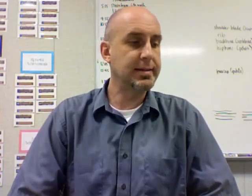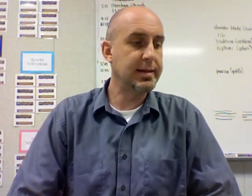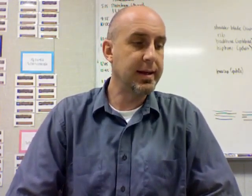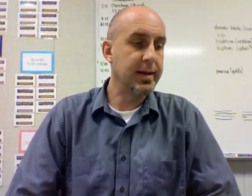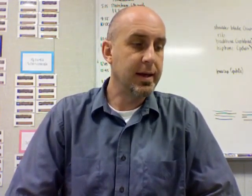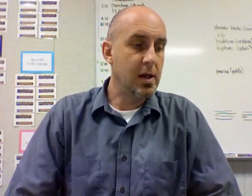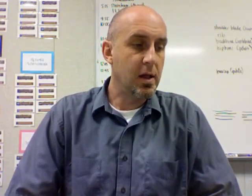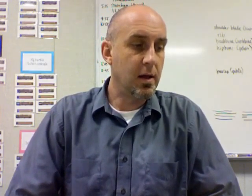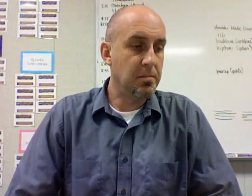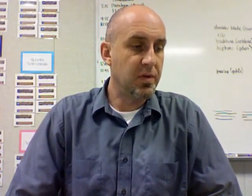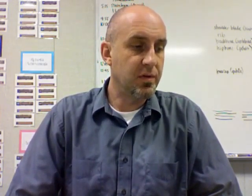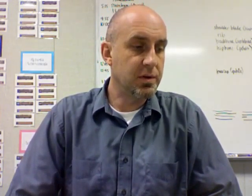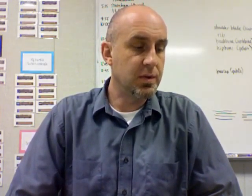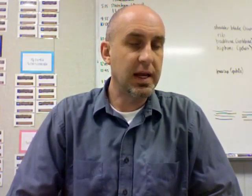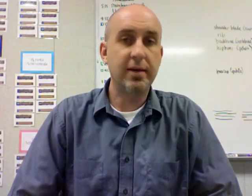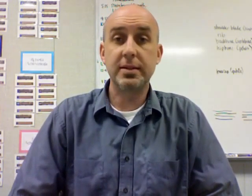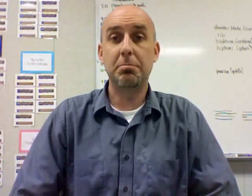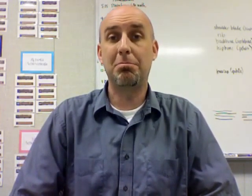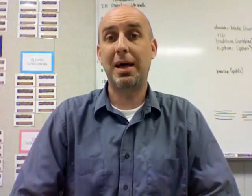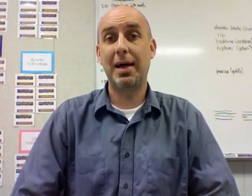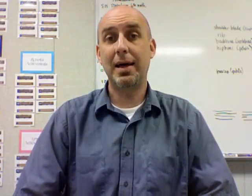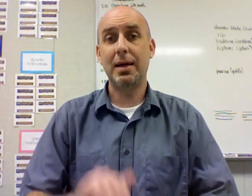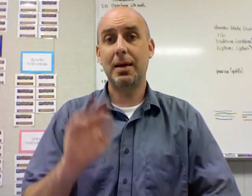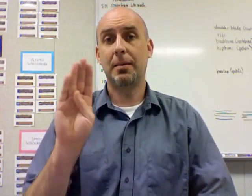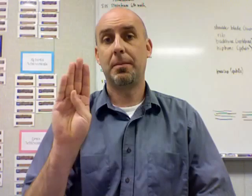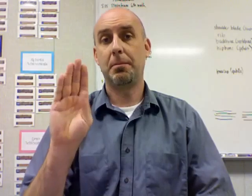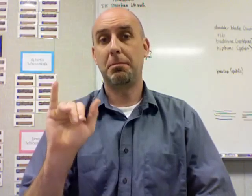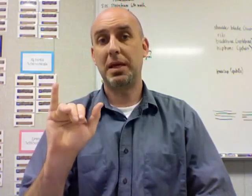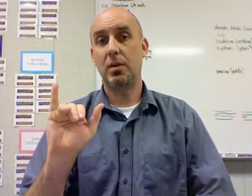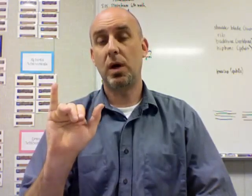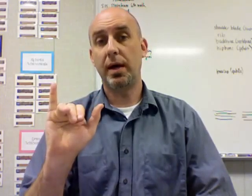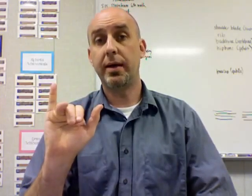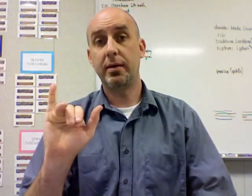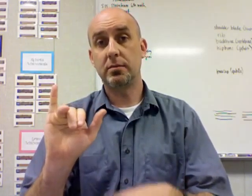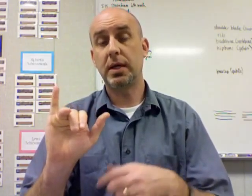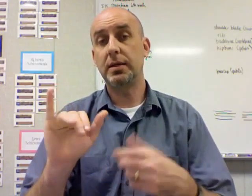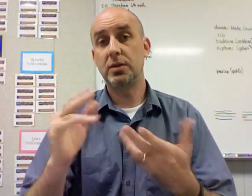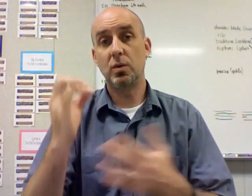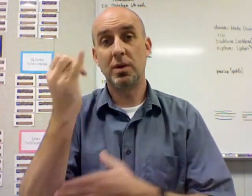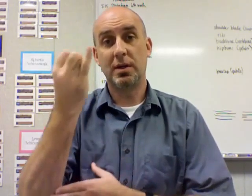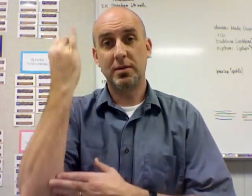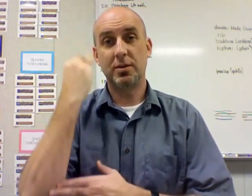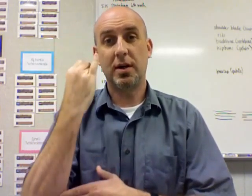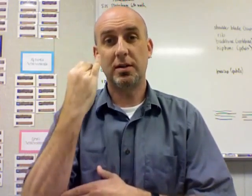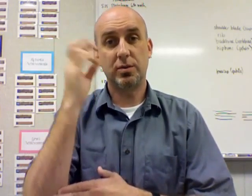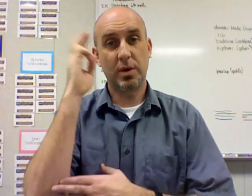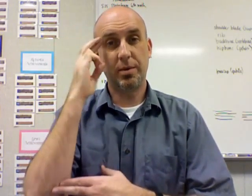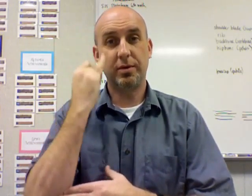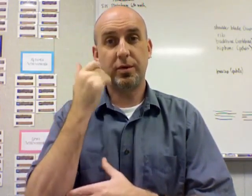today. The first one I have is by, B-Y. Okay, so Josh and Robert, if you're